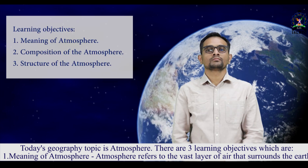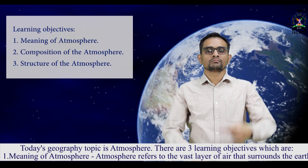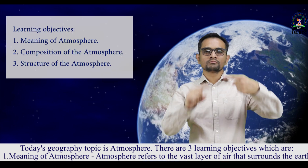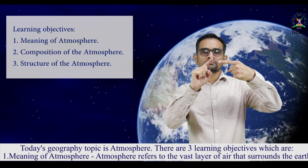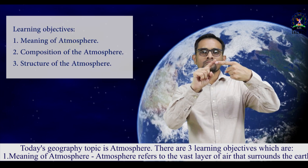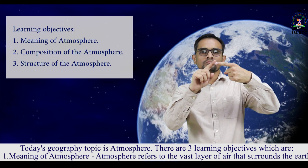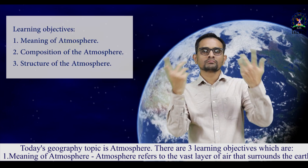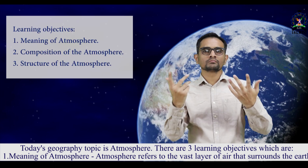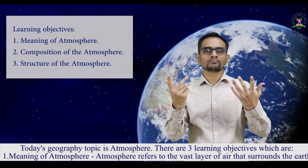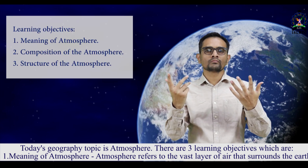first,